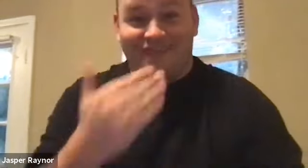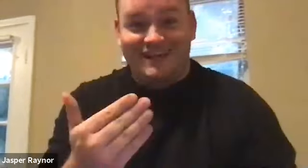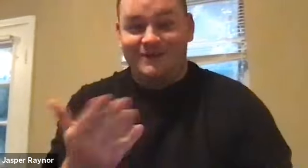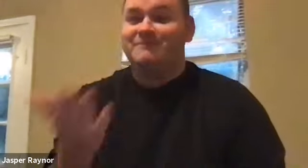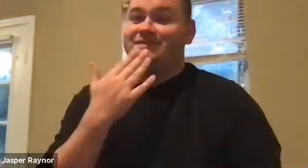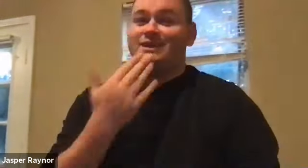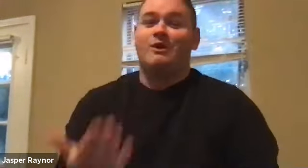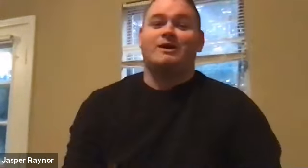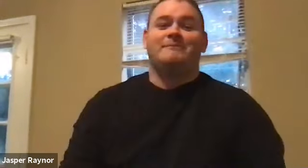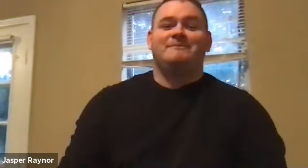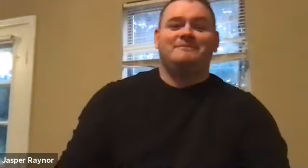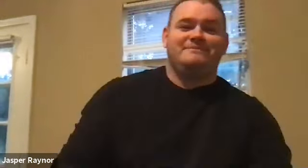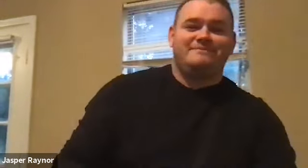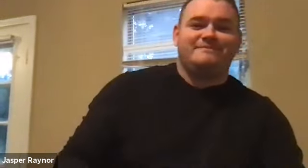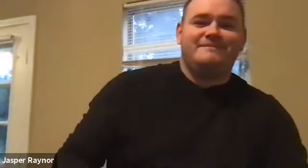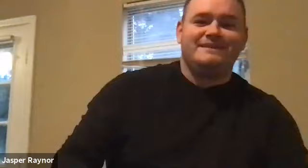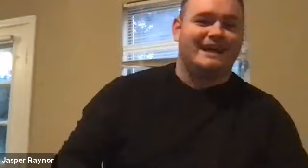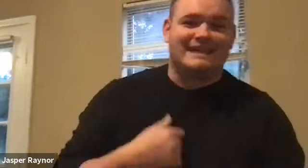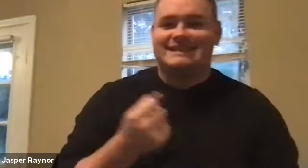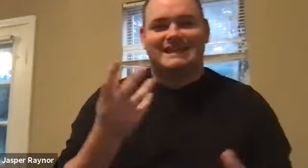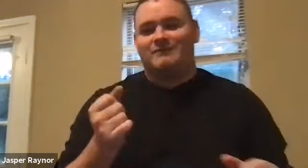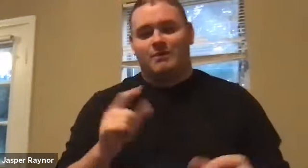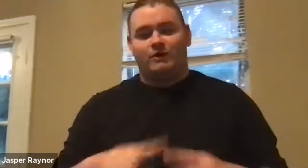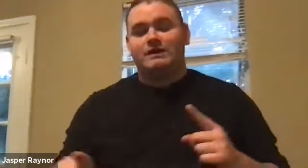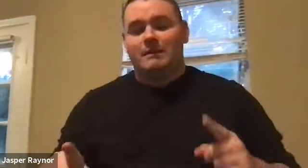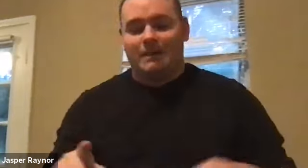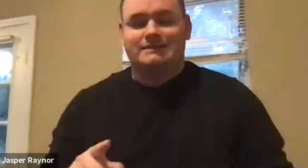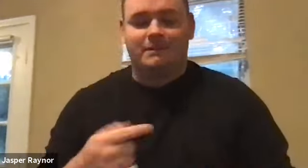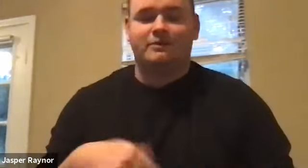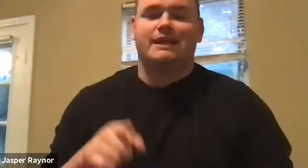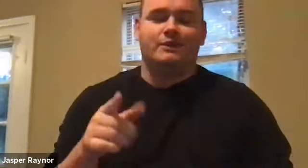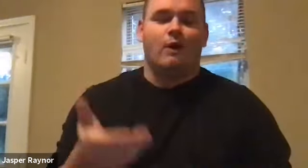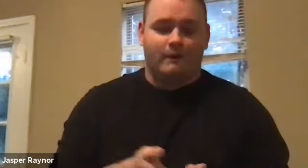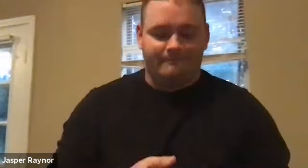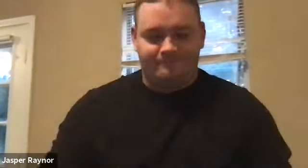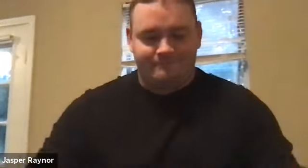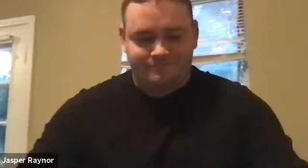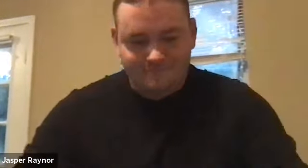Thank you, and you're welcome. I signed the same for both, but some people say you're welcome.